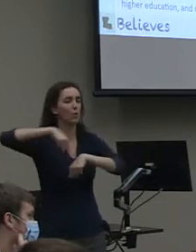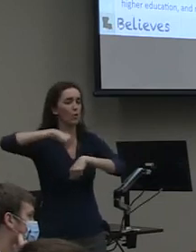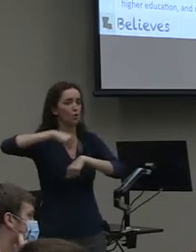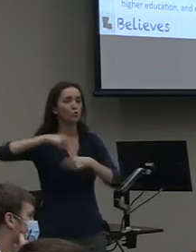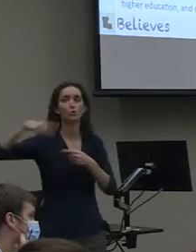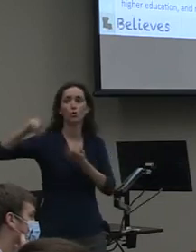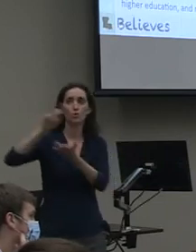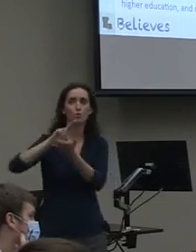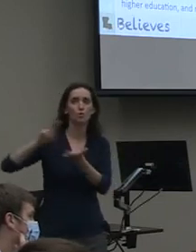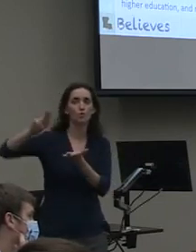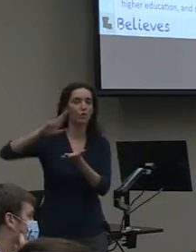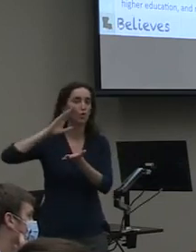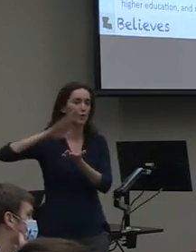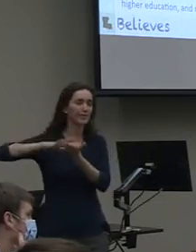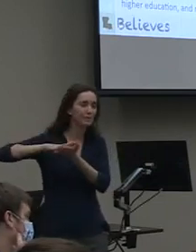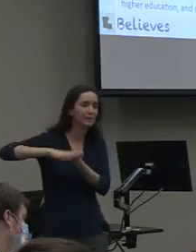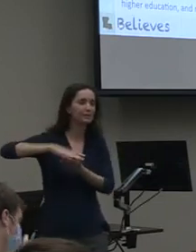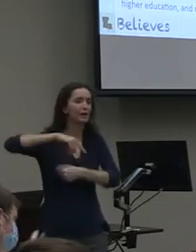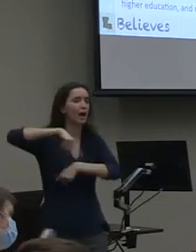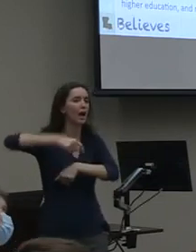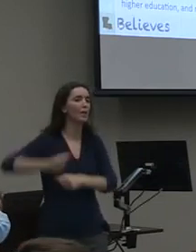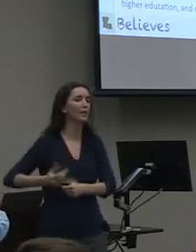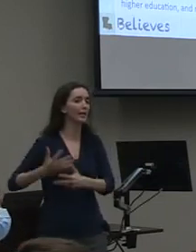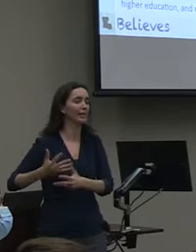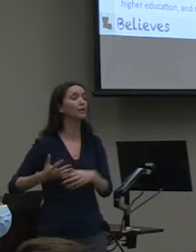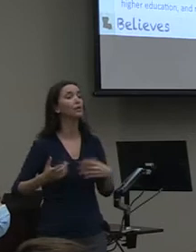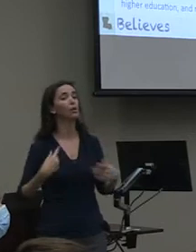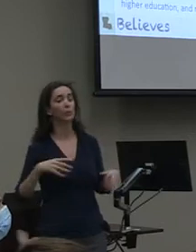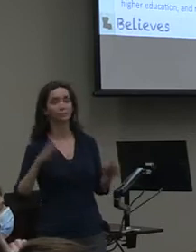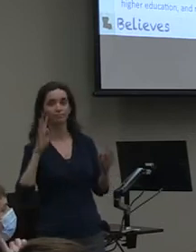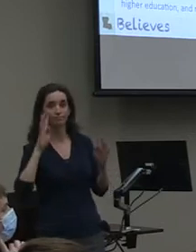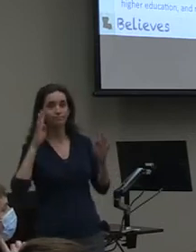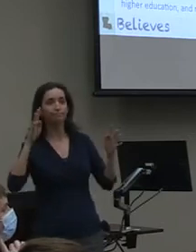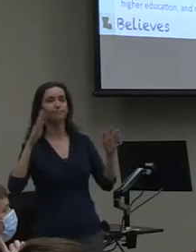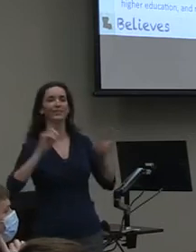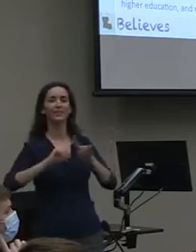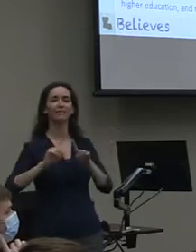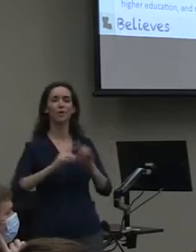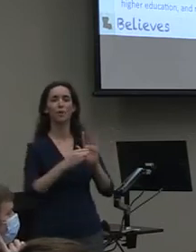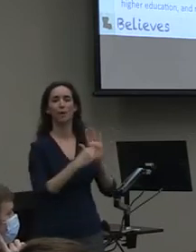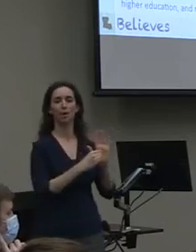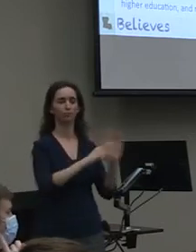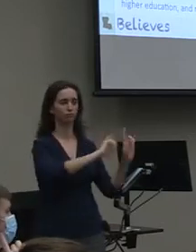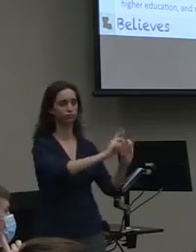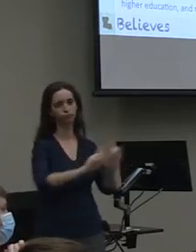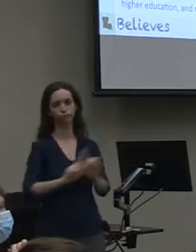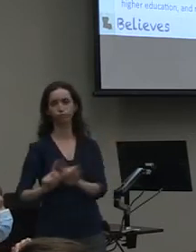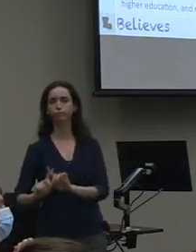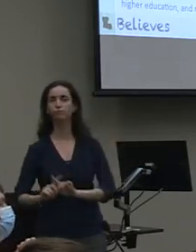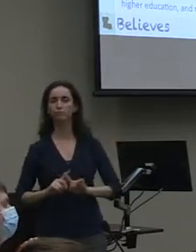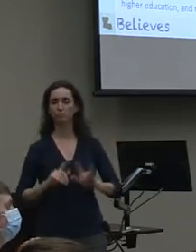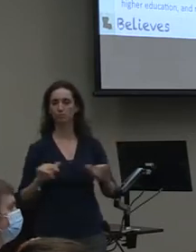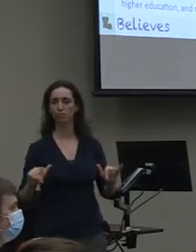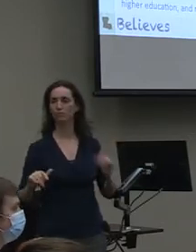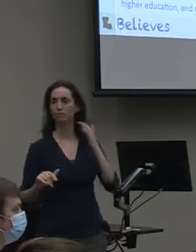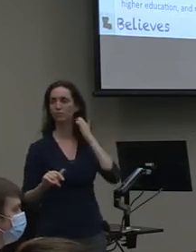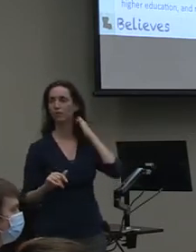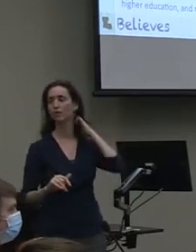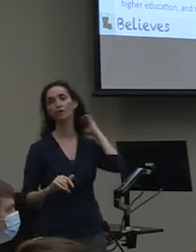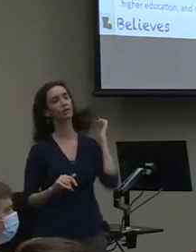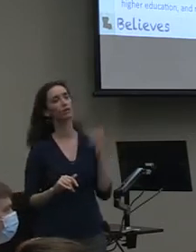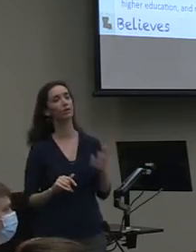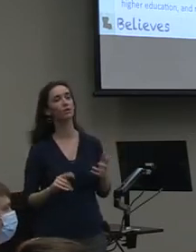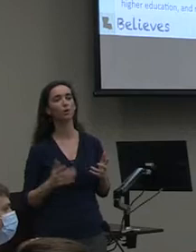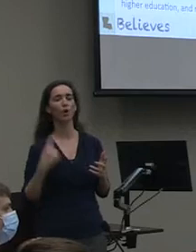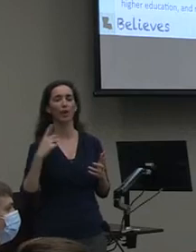to spend. And we came up with several different models where it could be a sort of